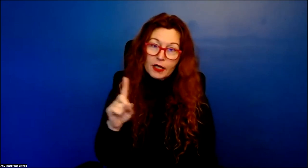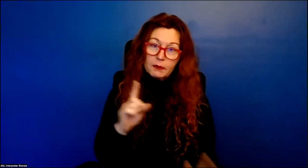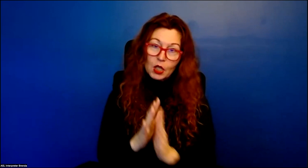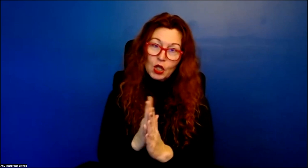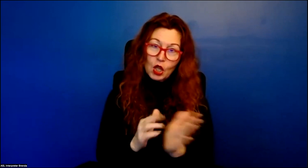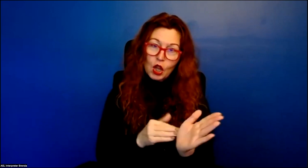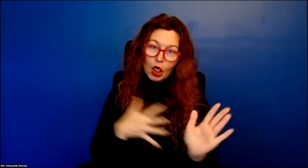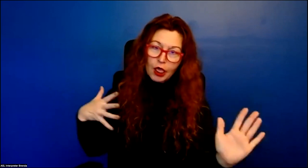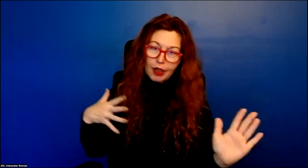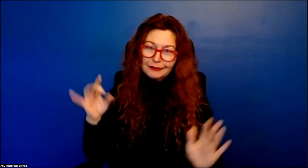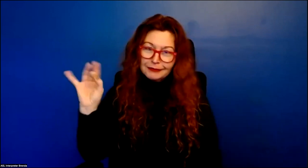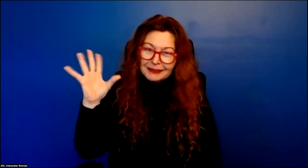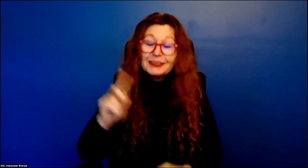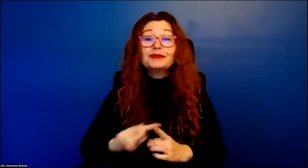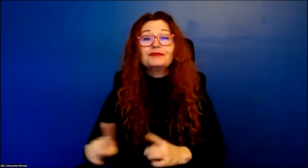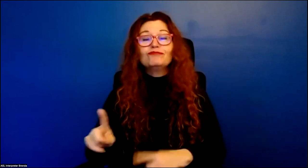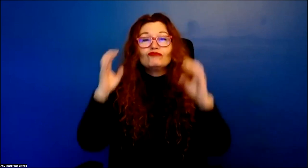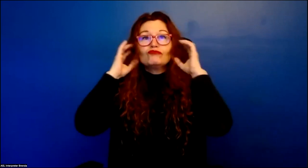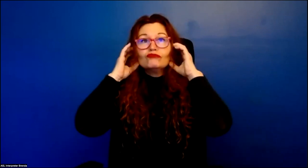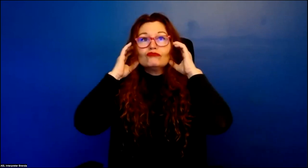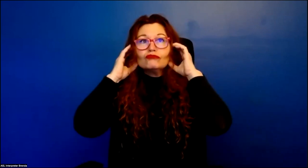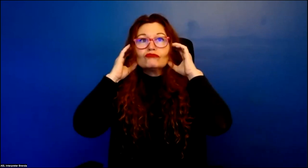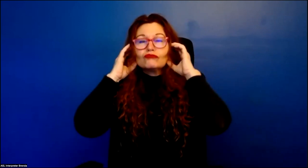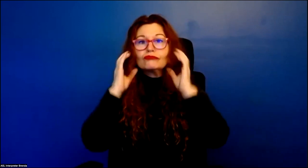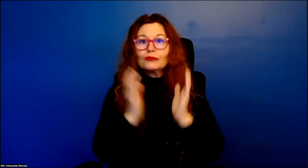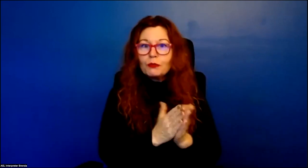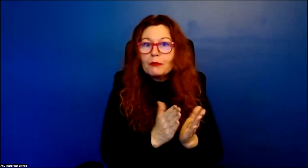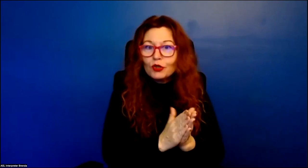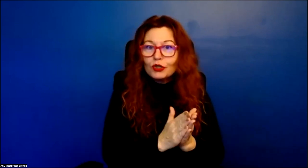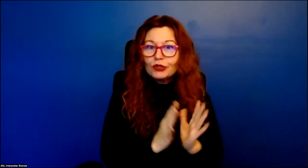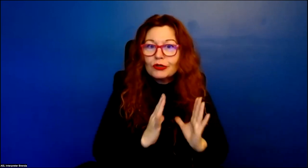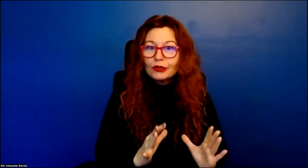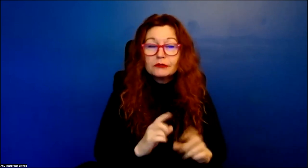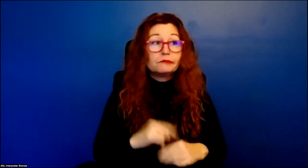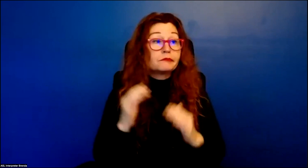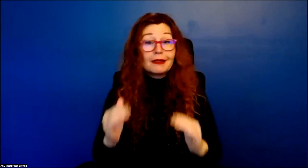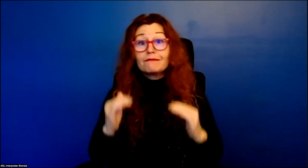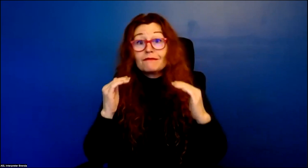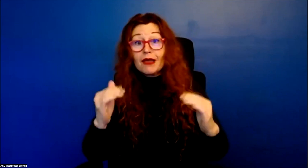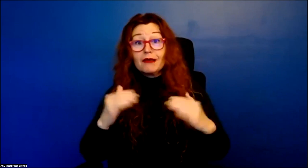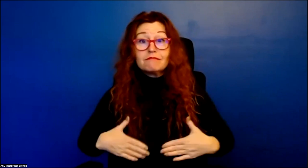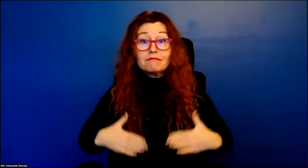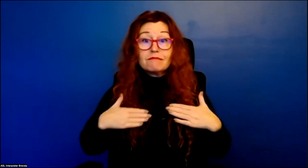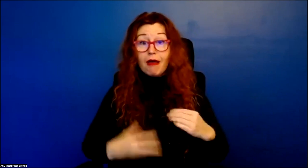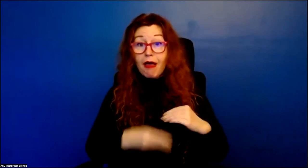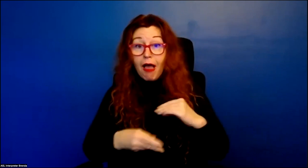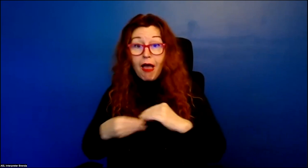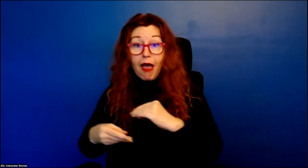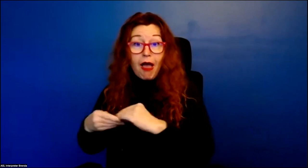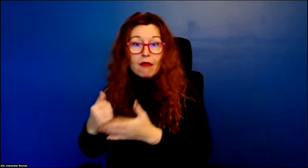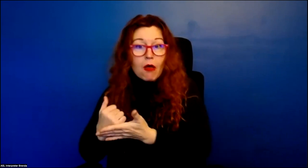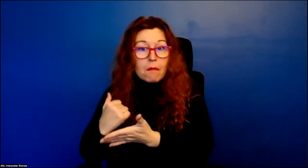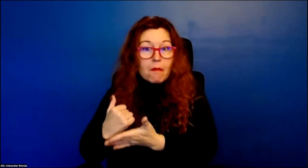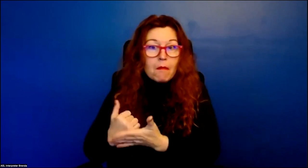I just use it all the time. And then also, advanced prosthetics. I have the